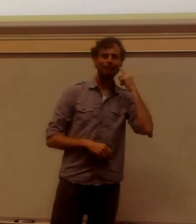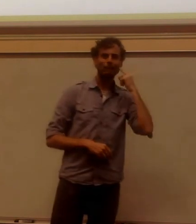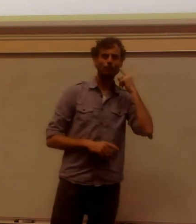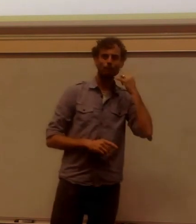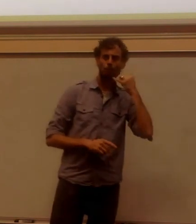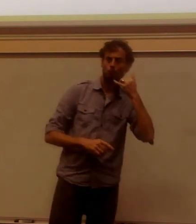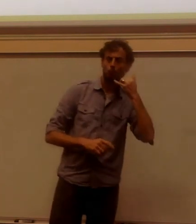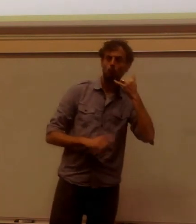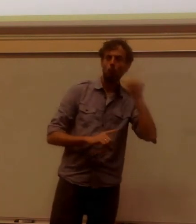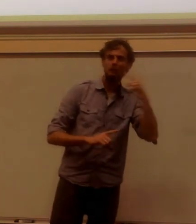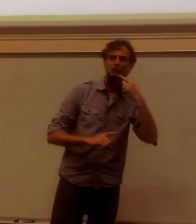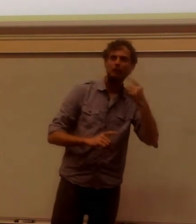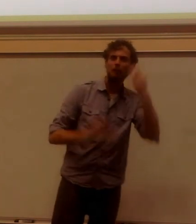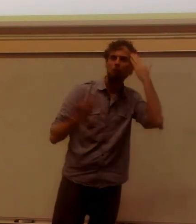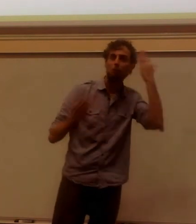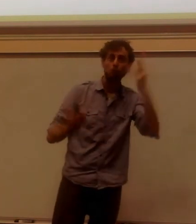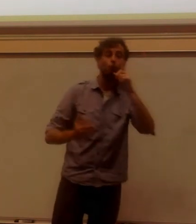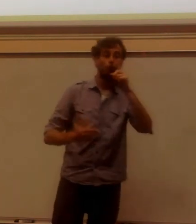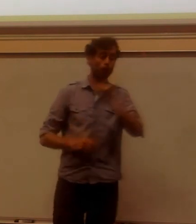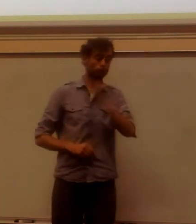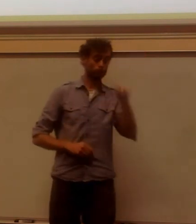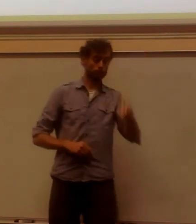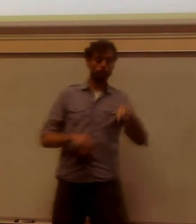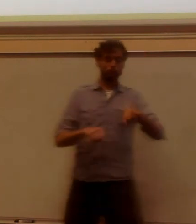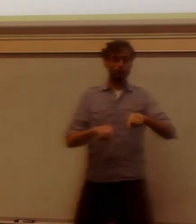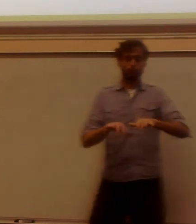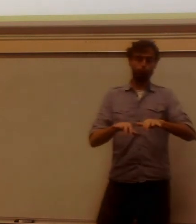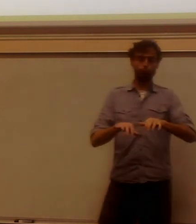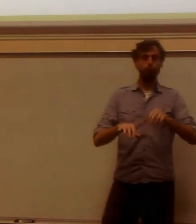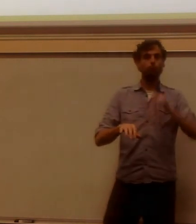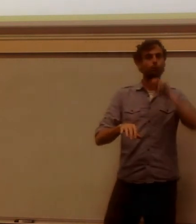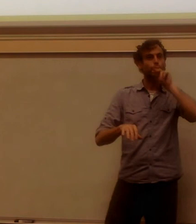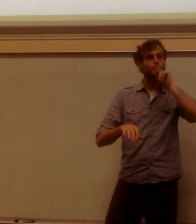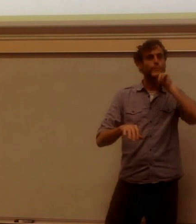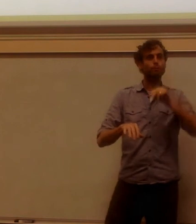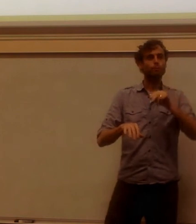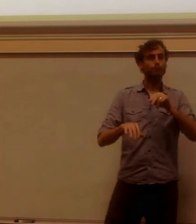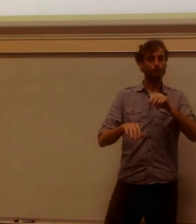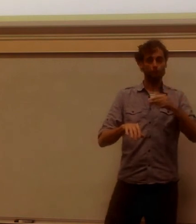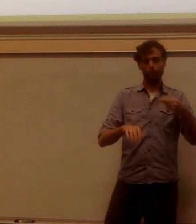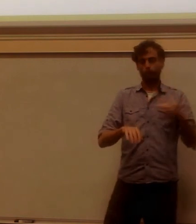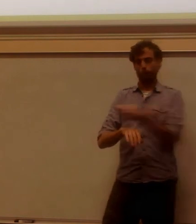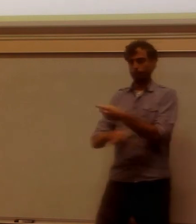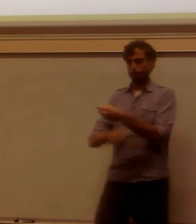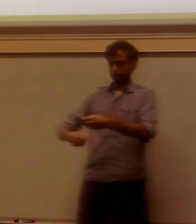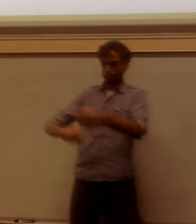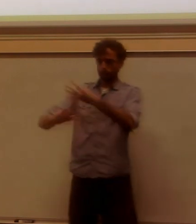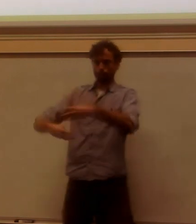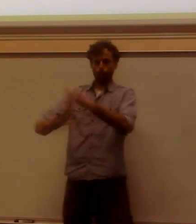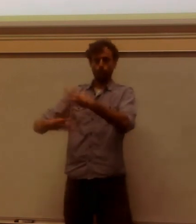themselves. But in talking to a hearing person, they can't hear their response. So what happens is